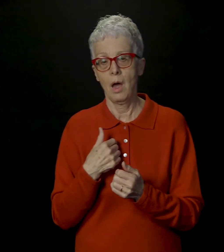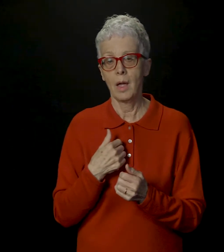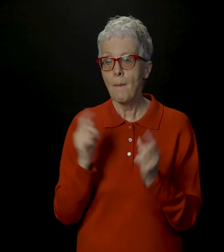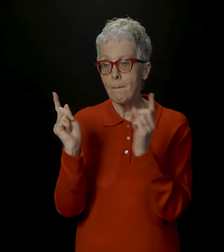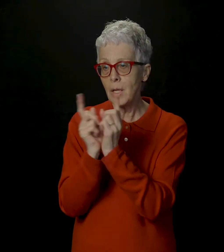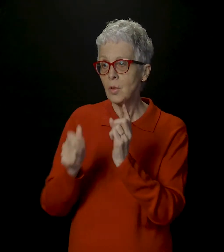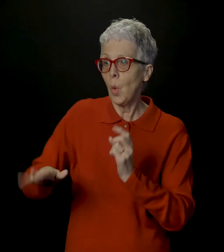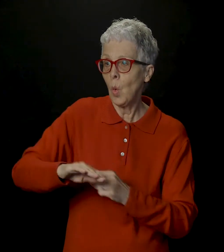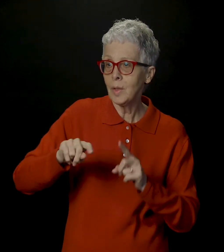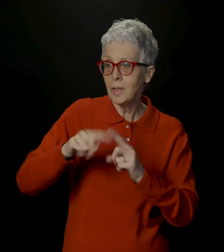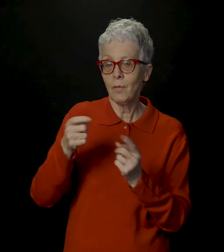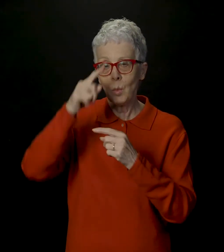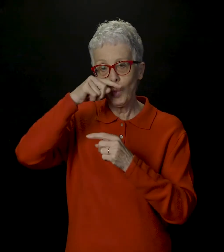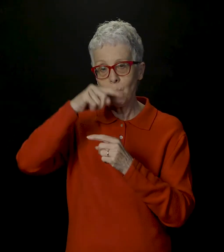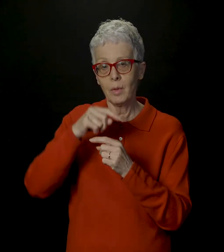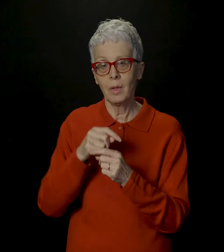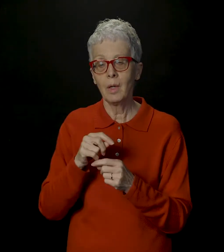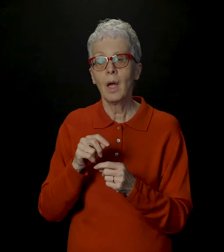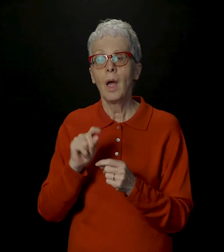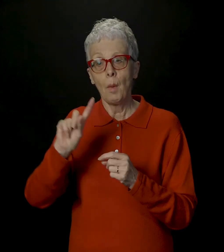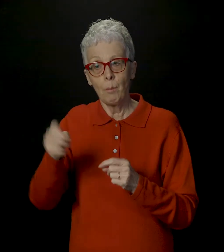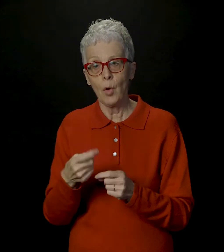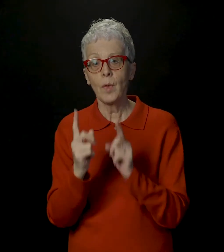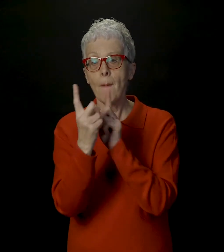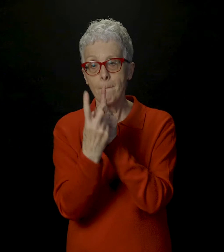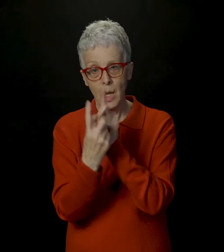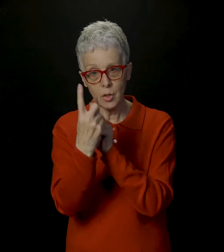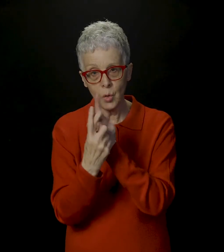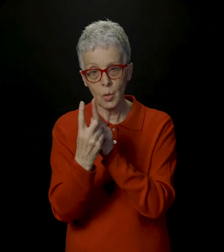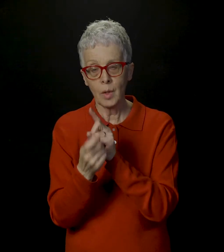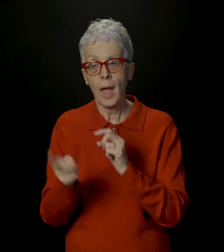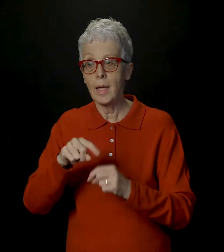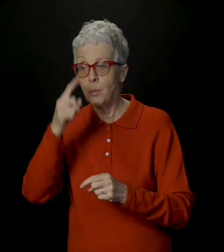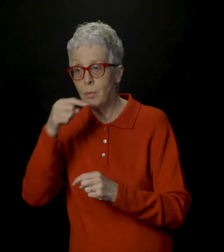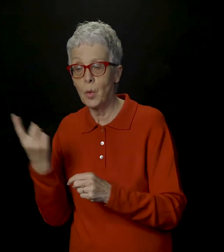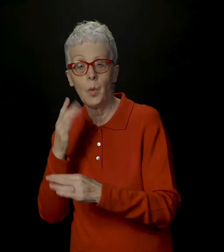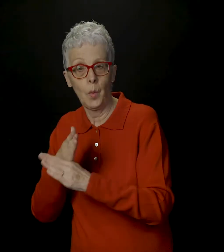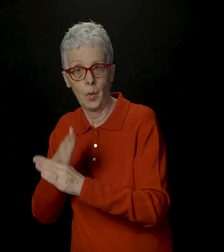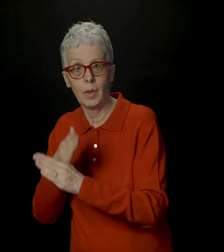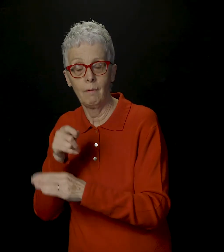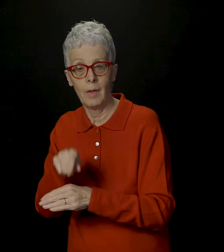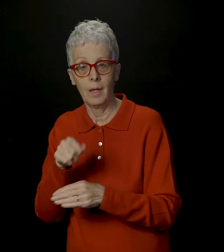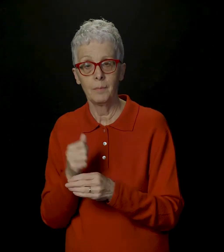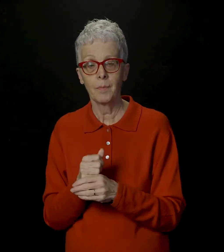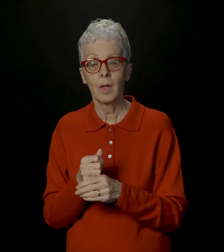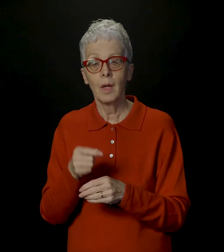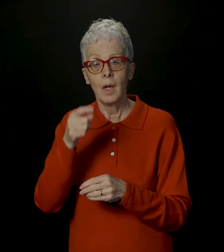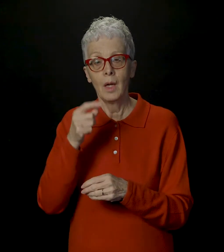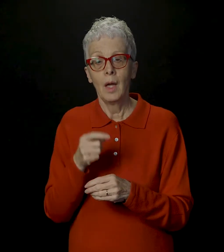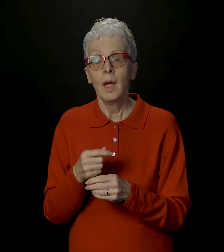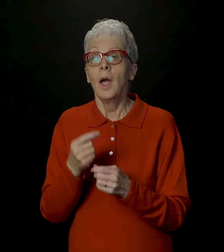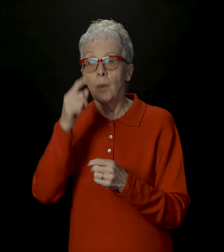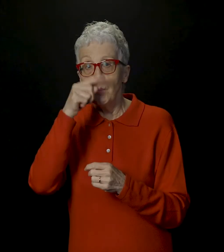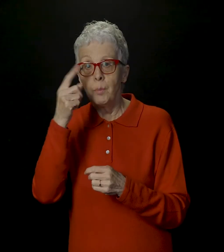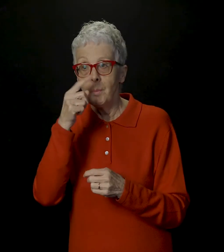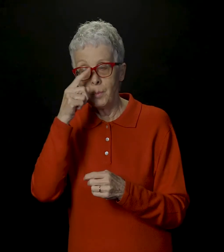to meet All sorts of people Both as mentors And as participants So participants are the